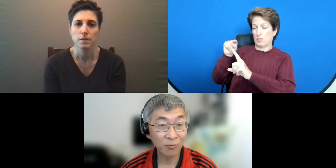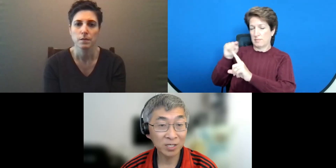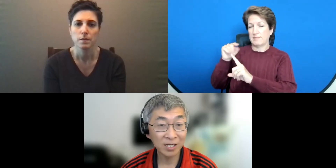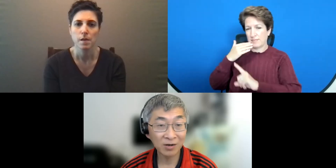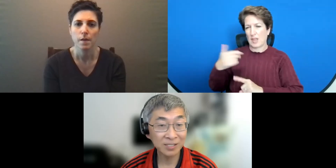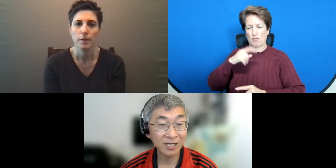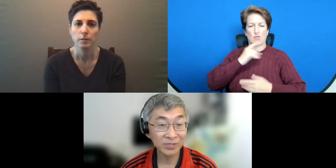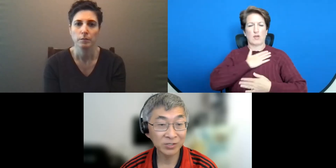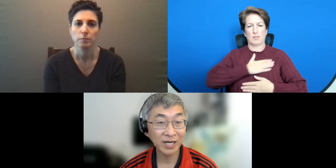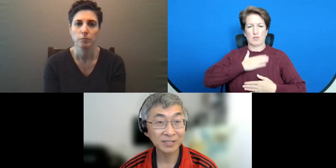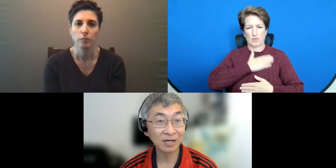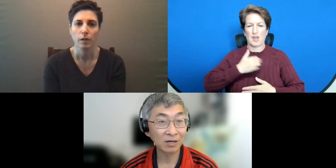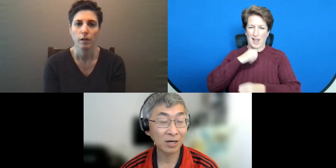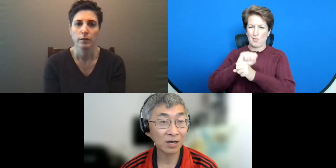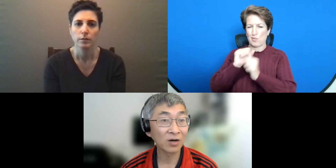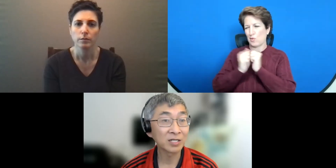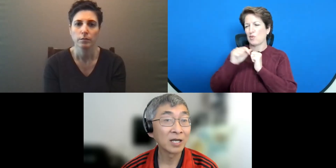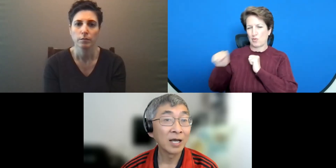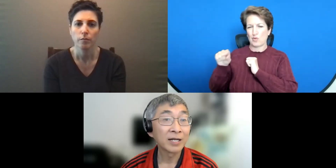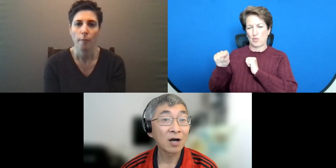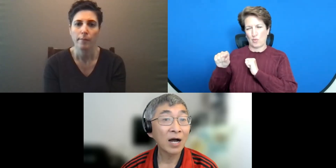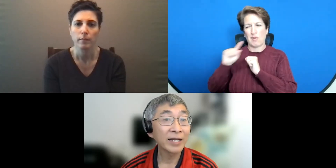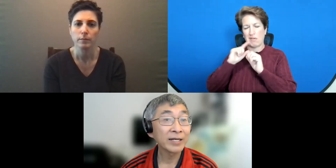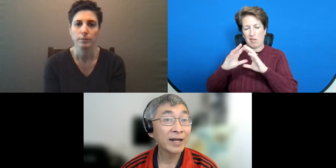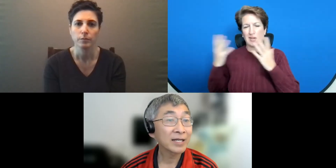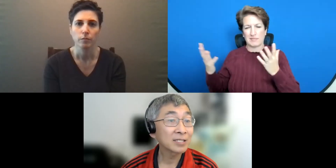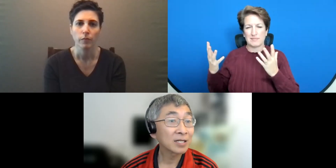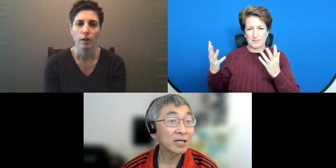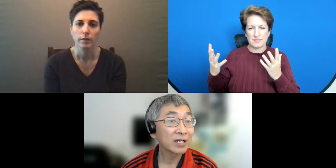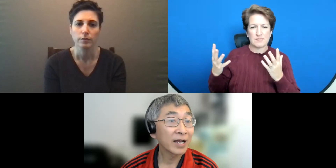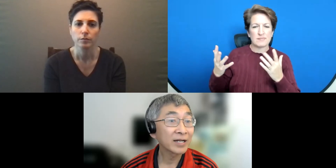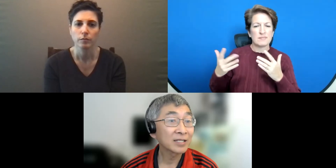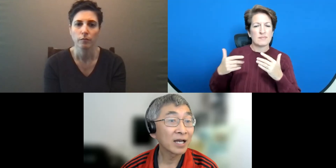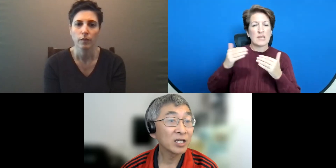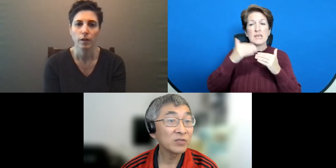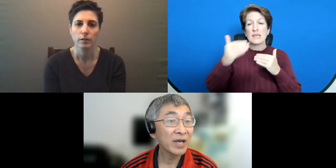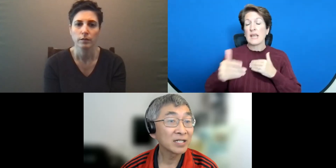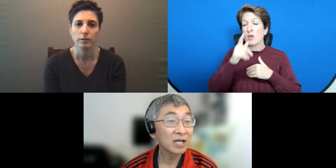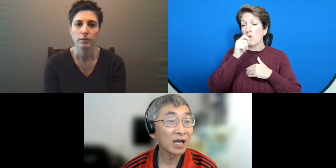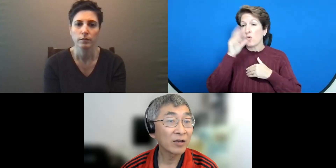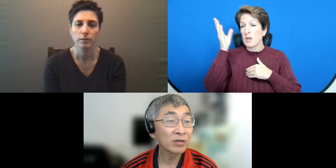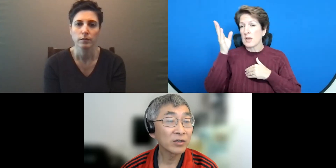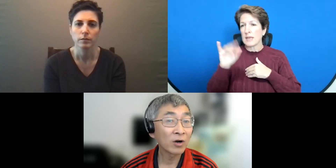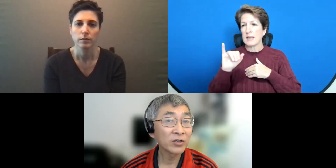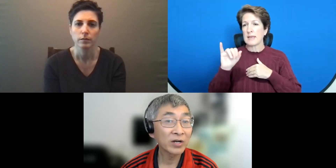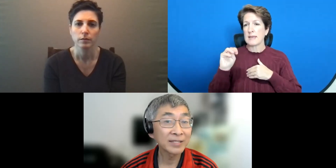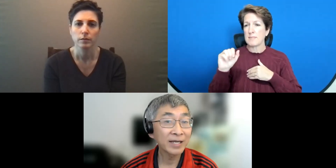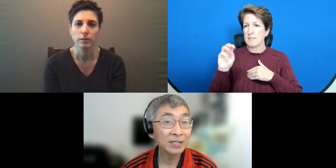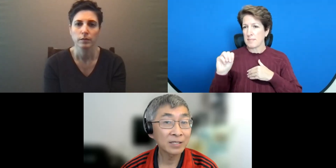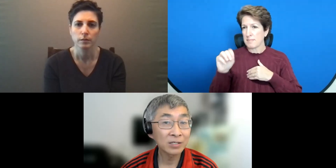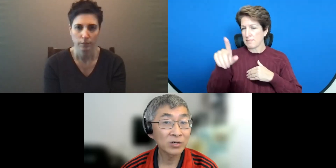I worked alongside with you guys like a lot. Now, next in line is E-Man.